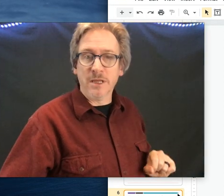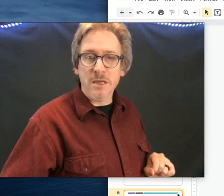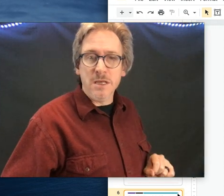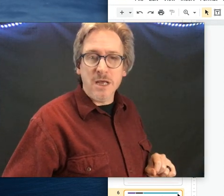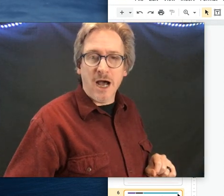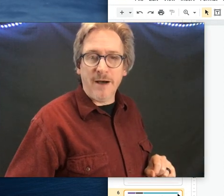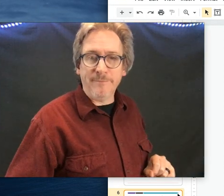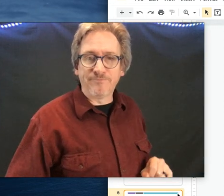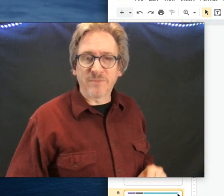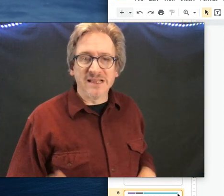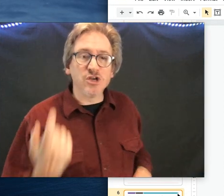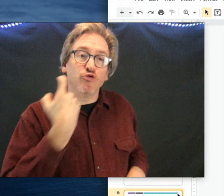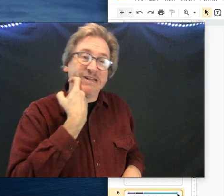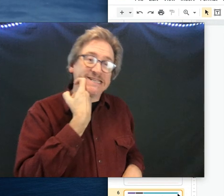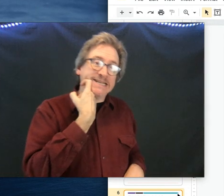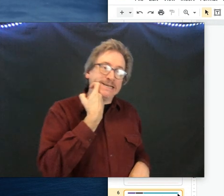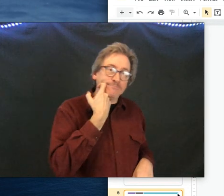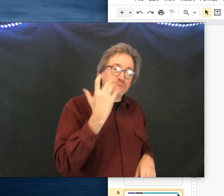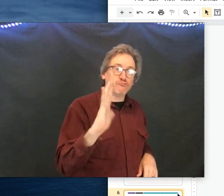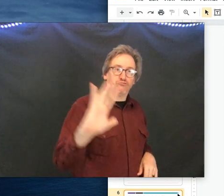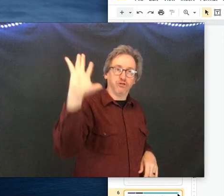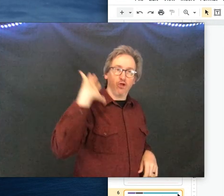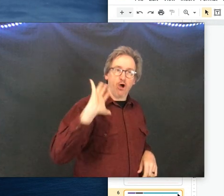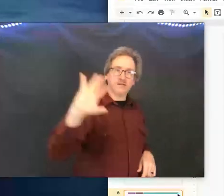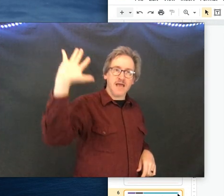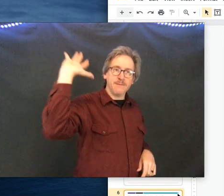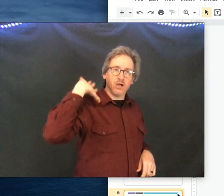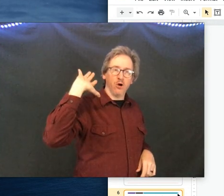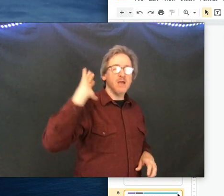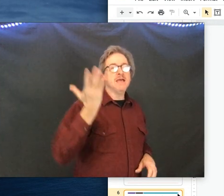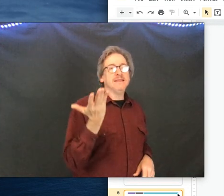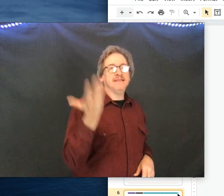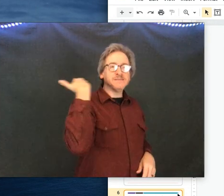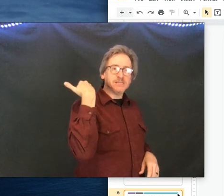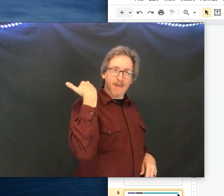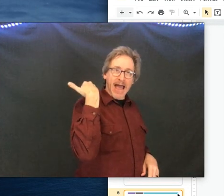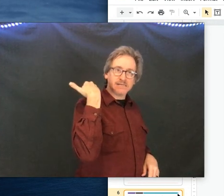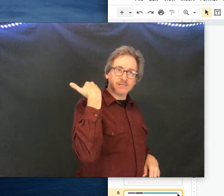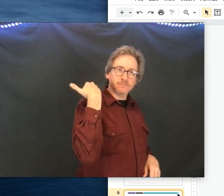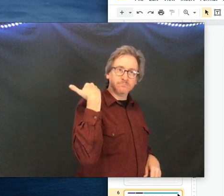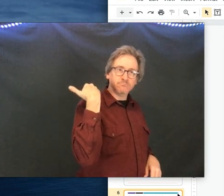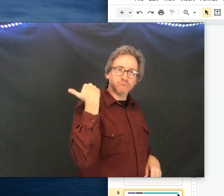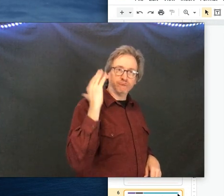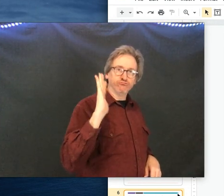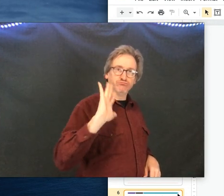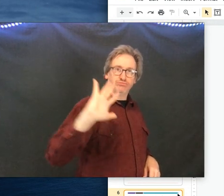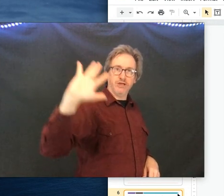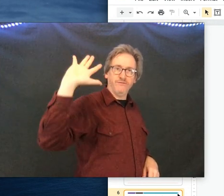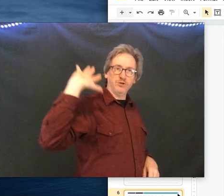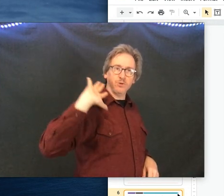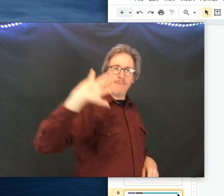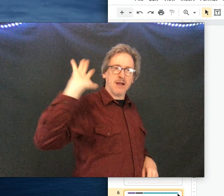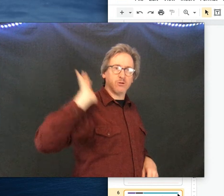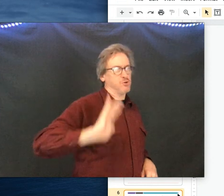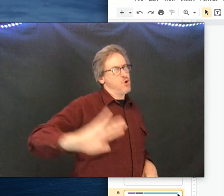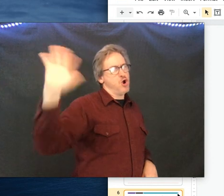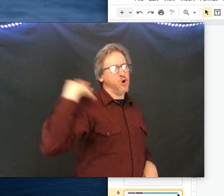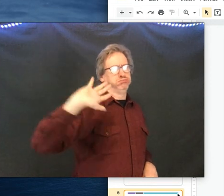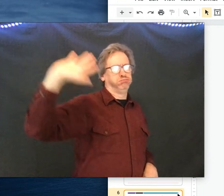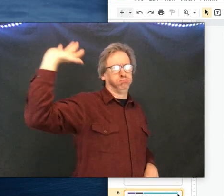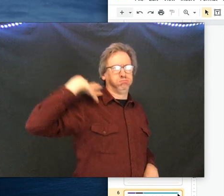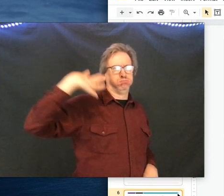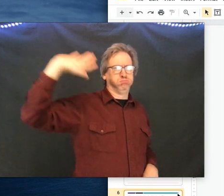mind. So recently, long time ago, this means past. If you do it backwards,